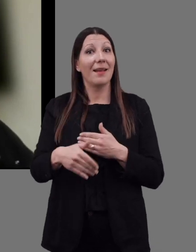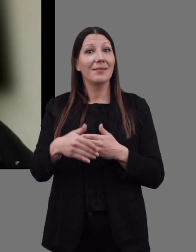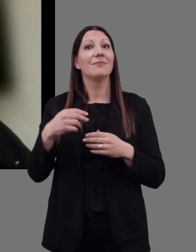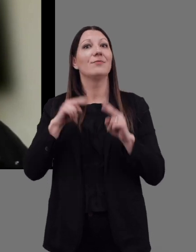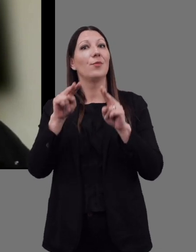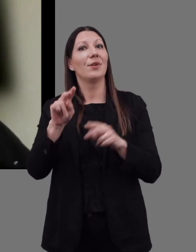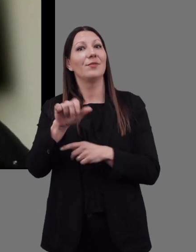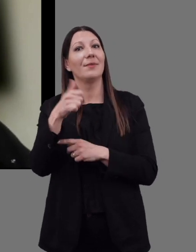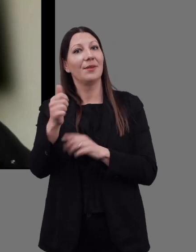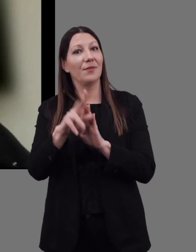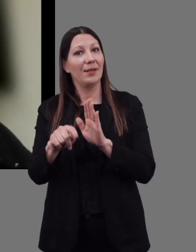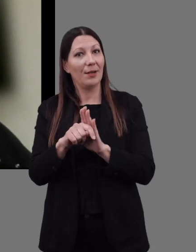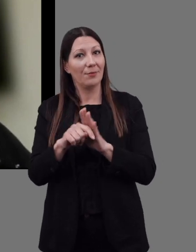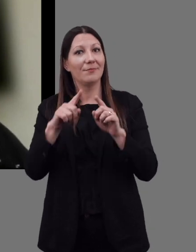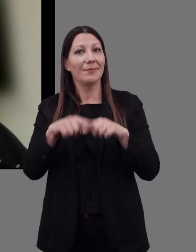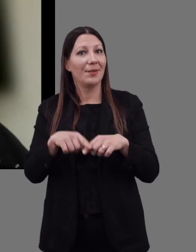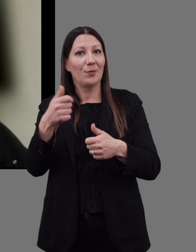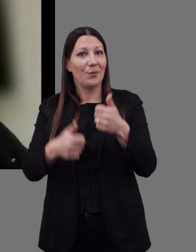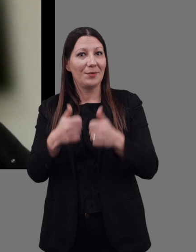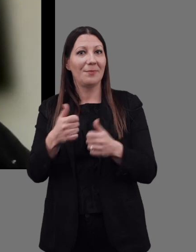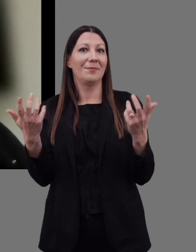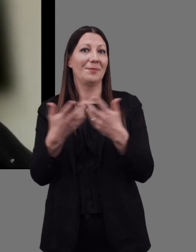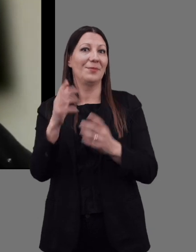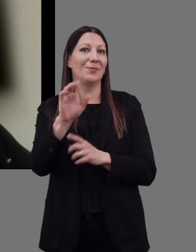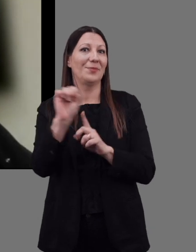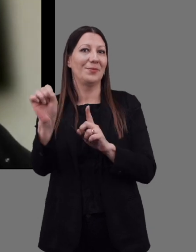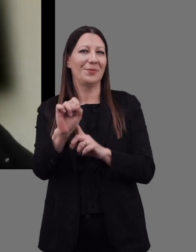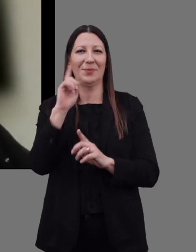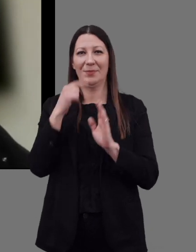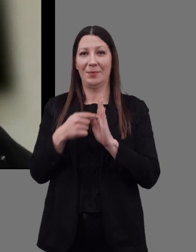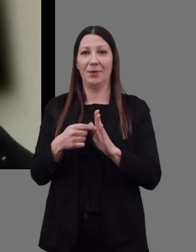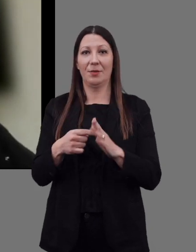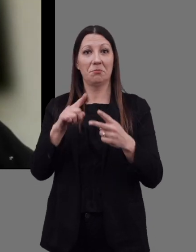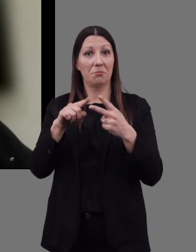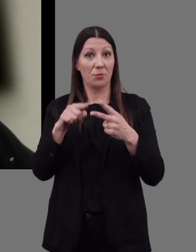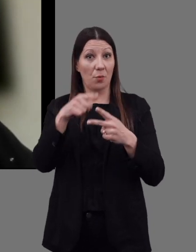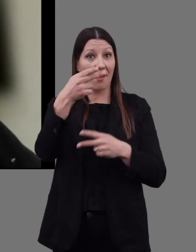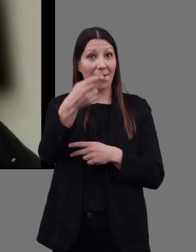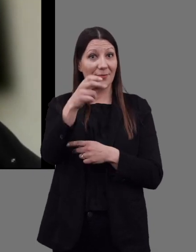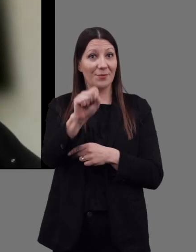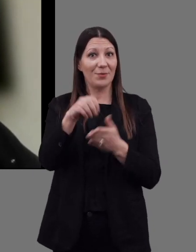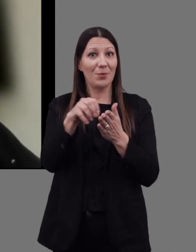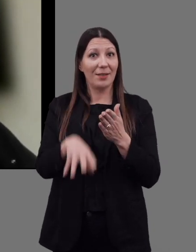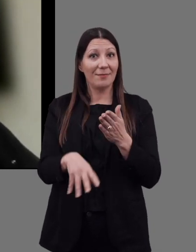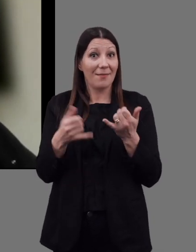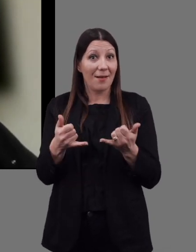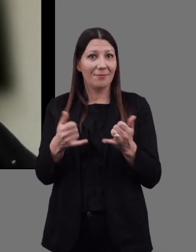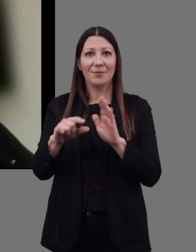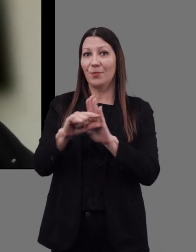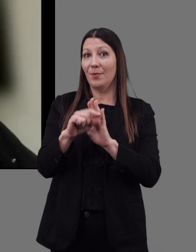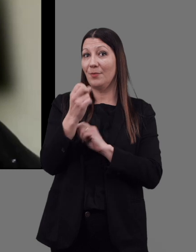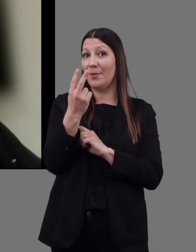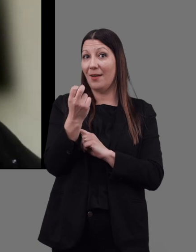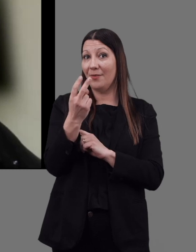depending on the student type of application you're submitting. For example, are you a high school student in grade 12